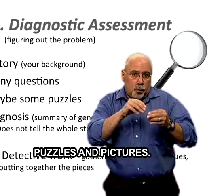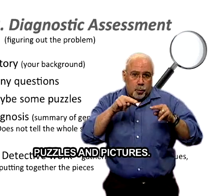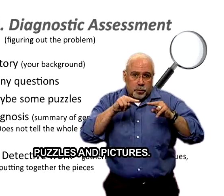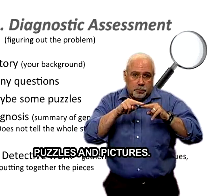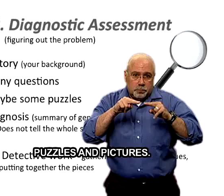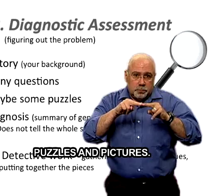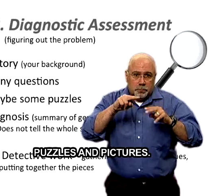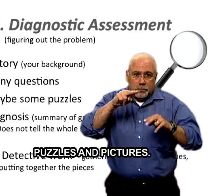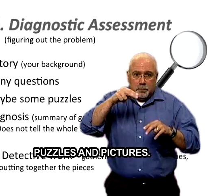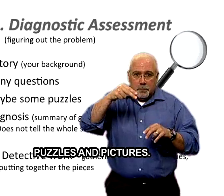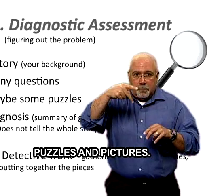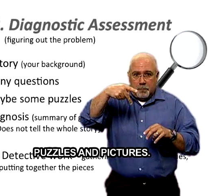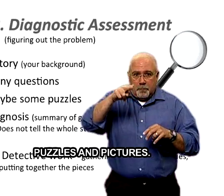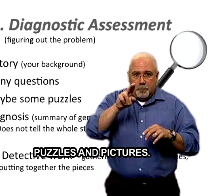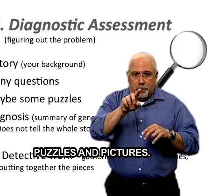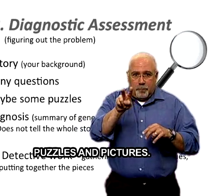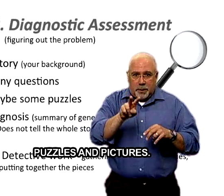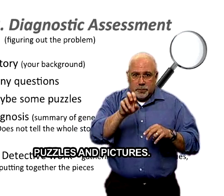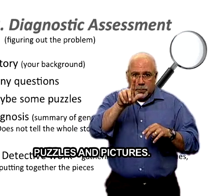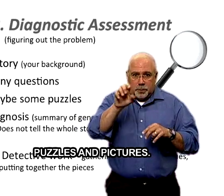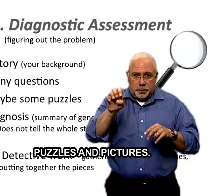puzzles and pictures.